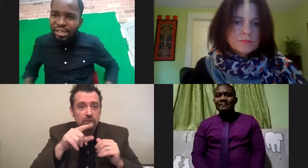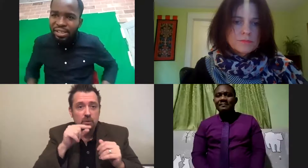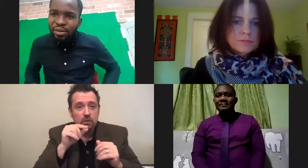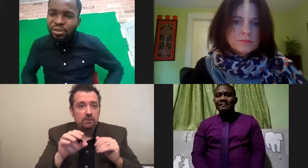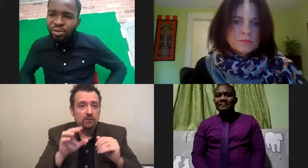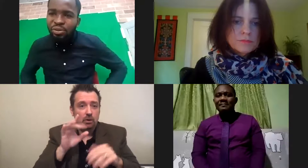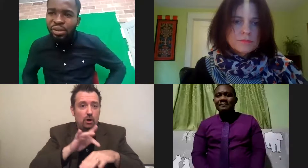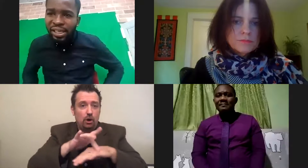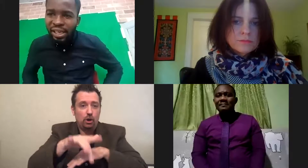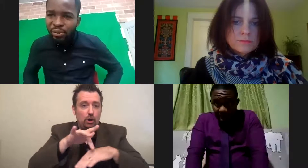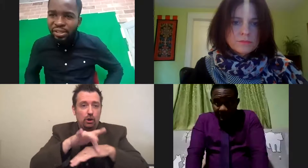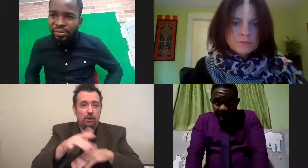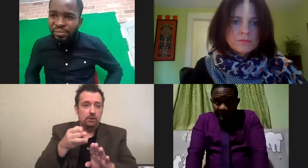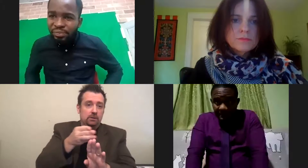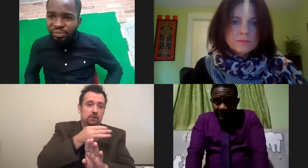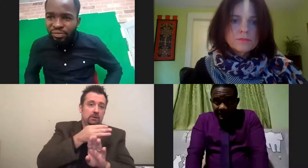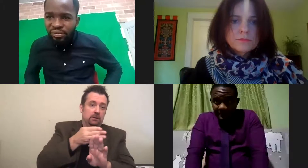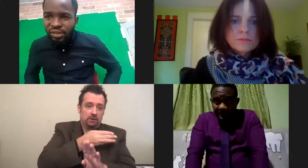how are they going to learn language?